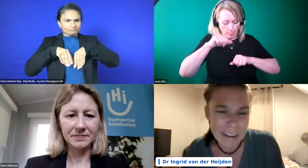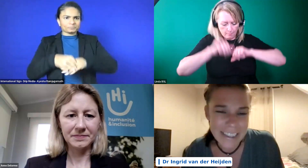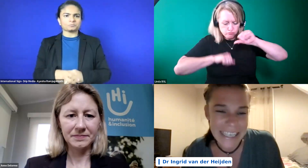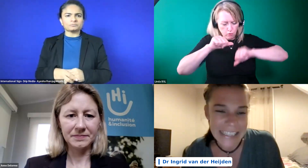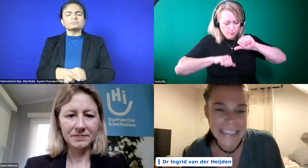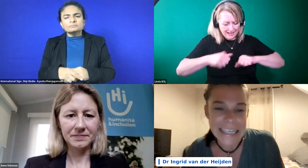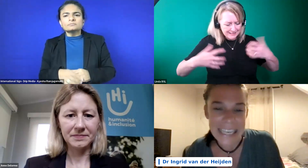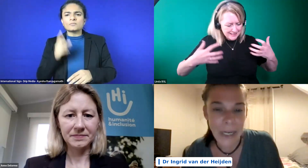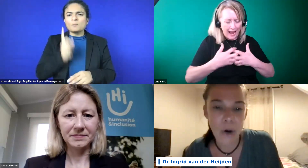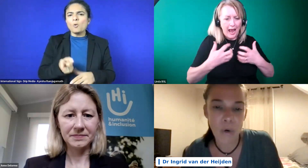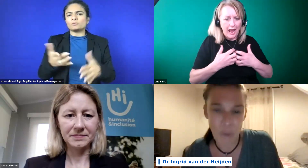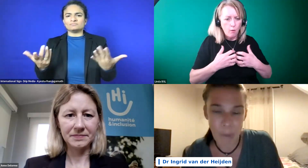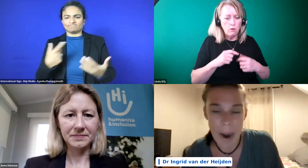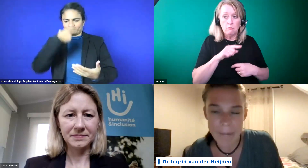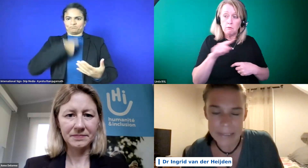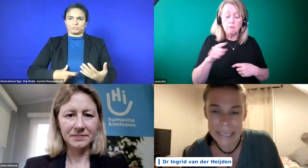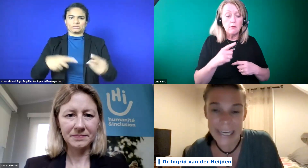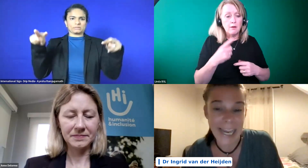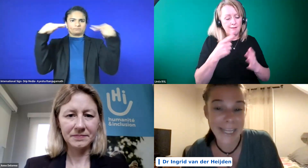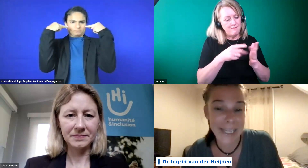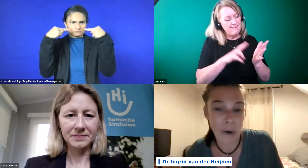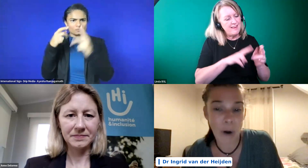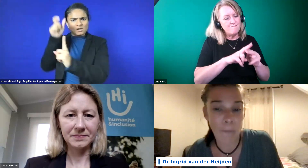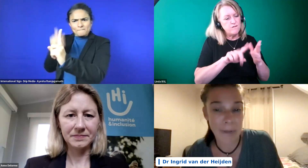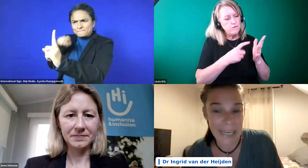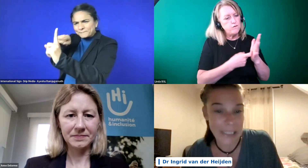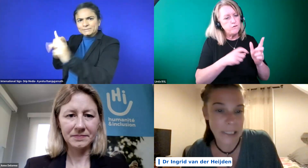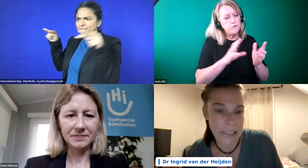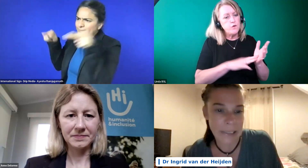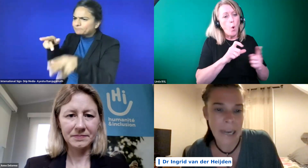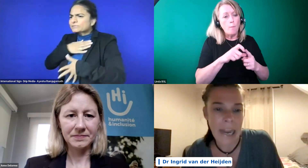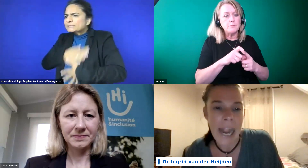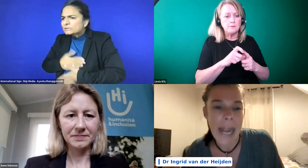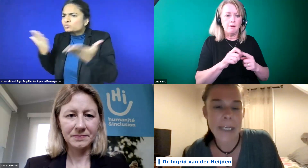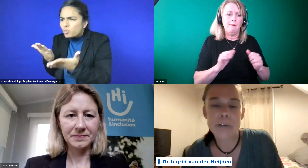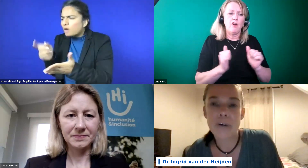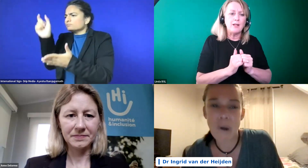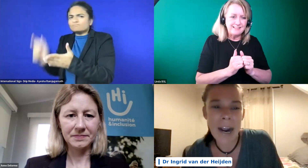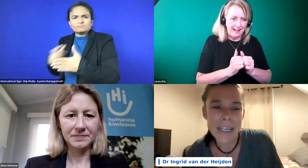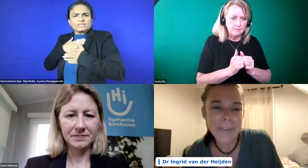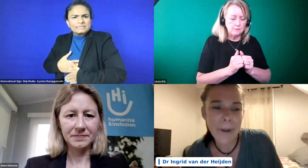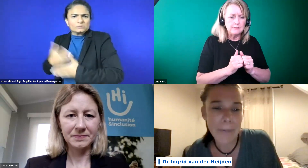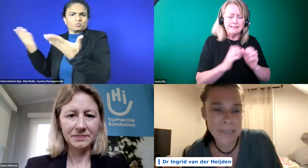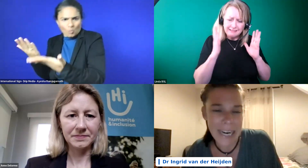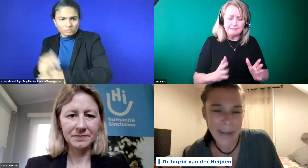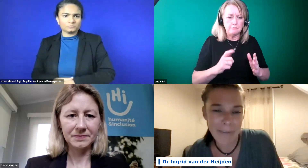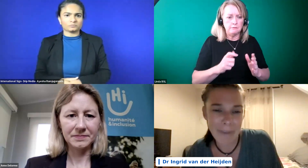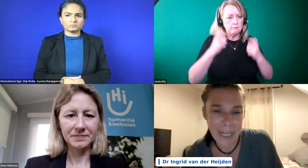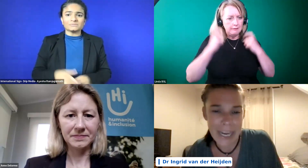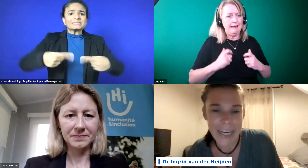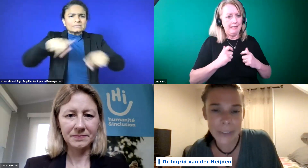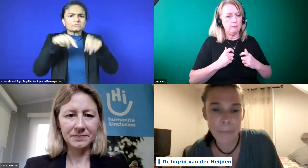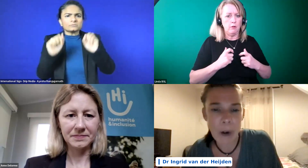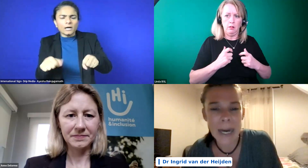Informed consent is a legal requirement and an ethical obligation, and is required to be obtained